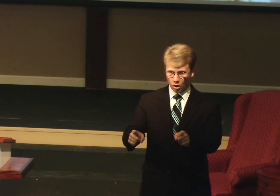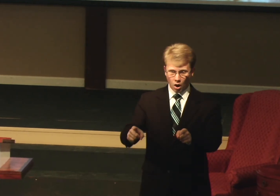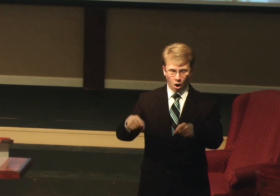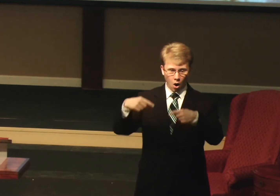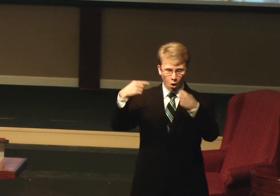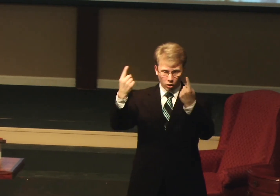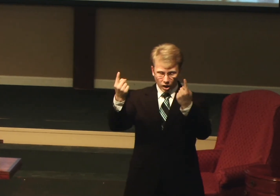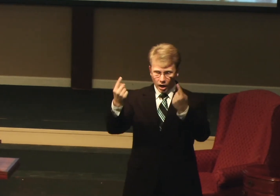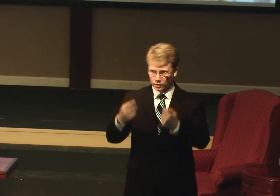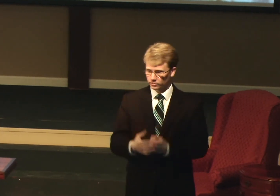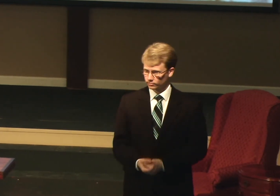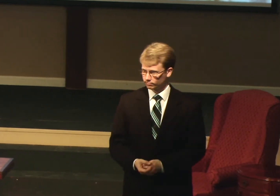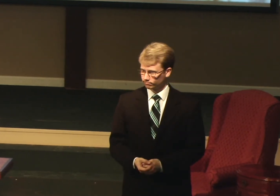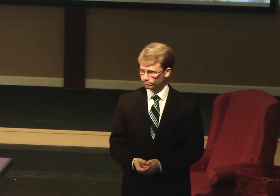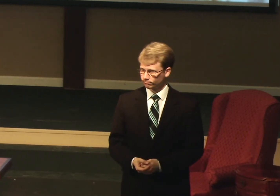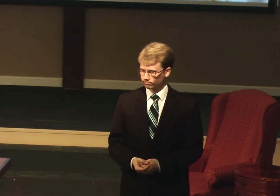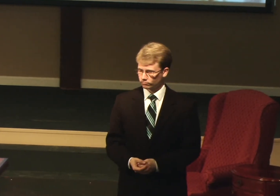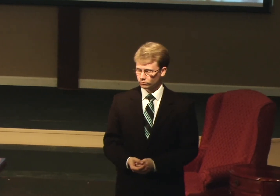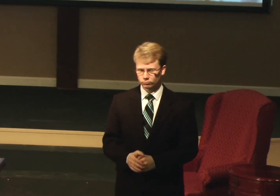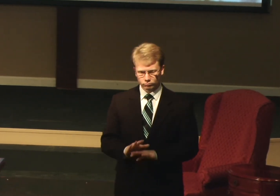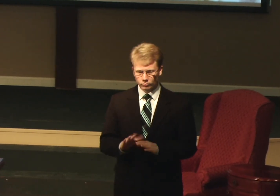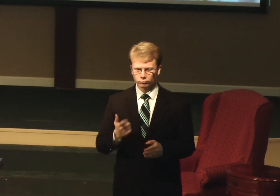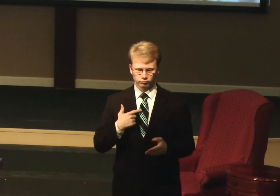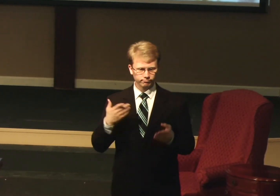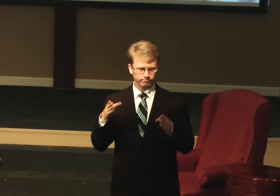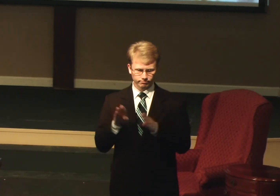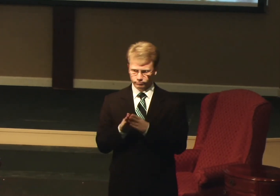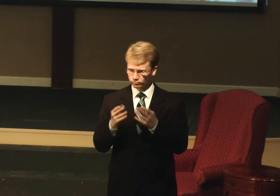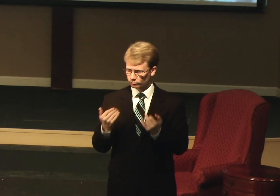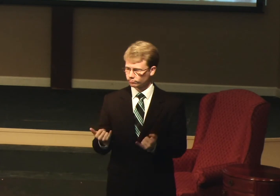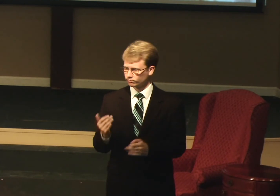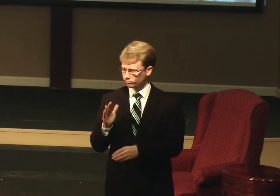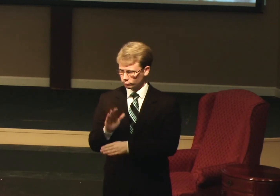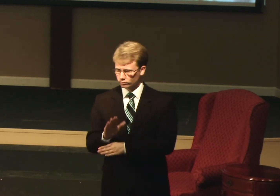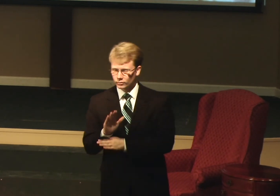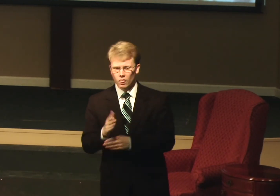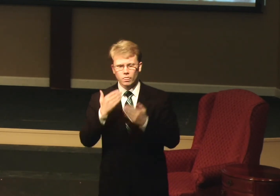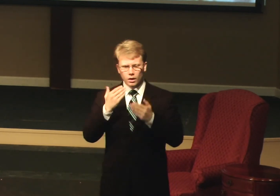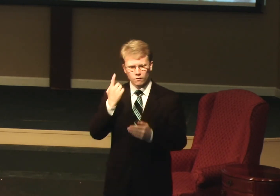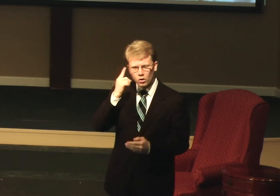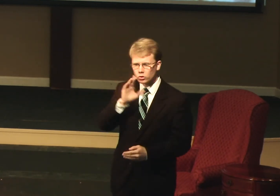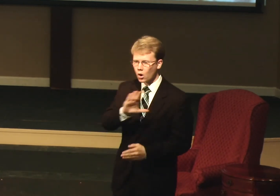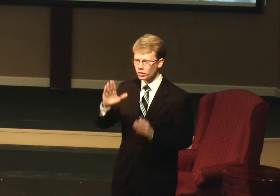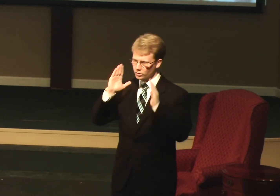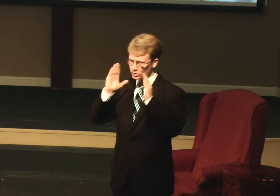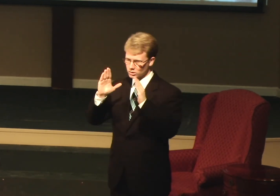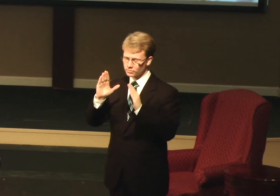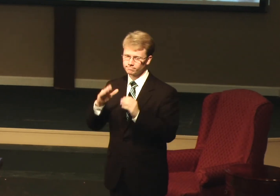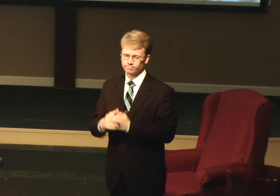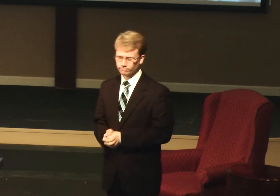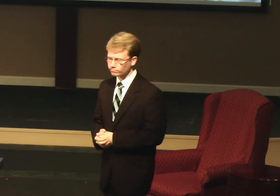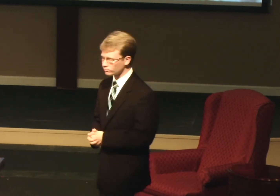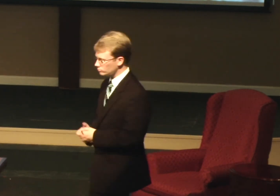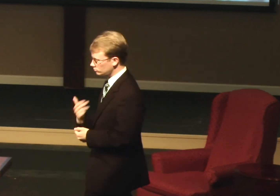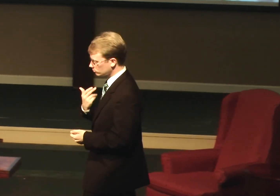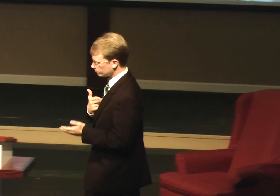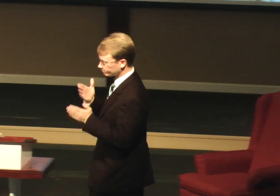Who knows better? Do you know better? Or does He know better? I'd like to close at this time. And I just thank you so much for your